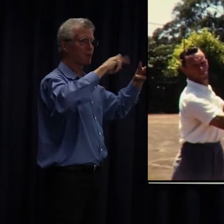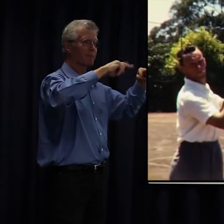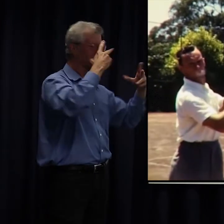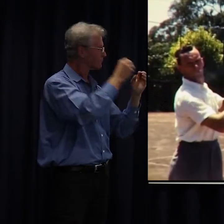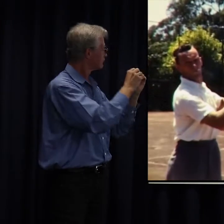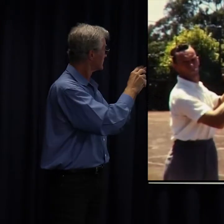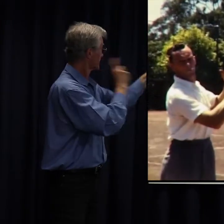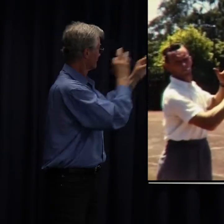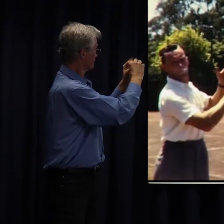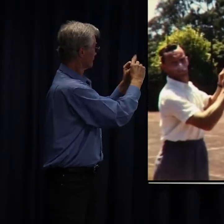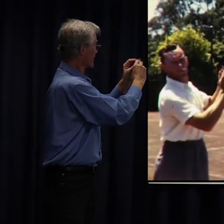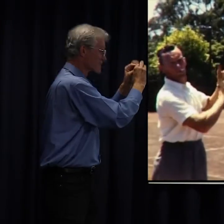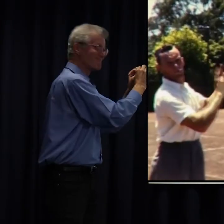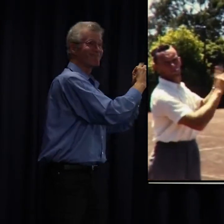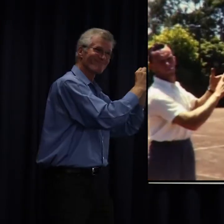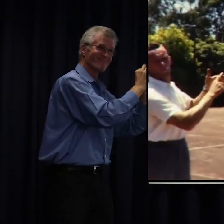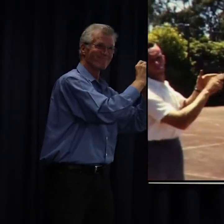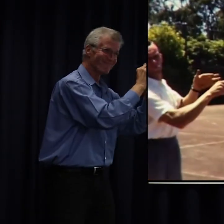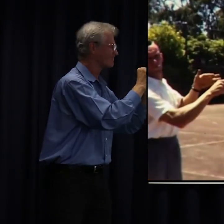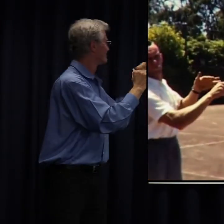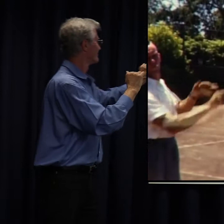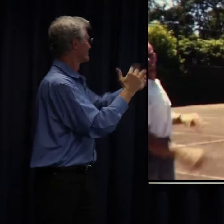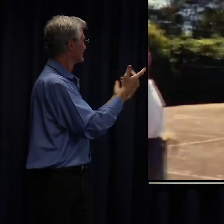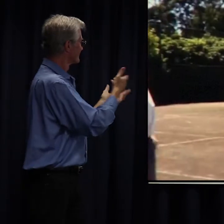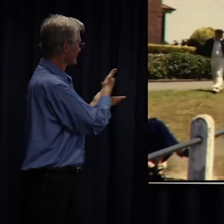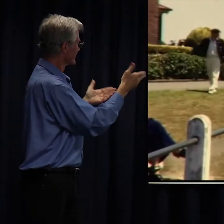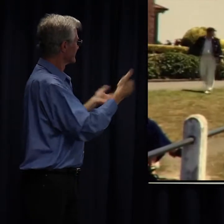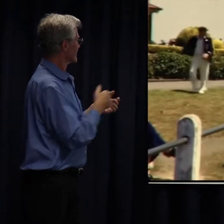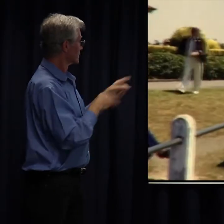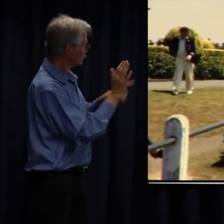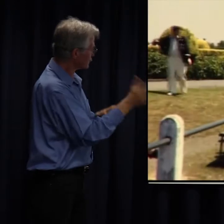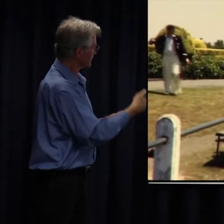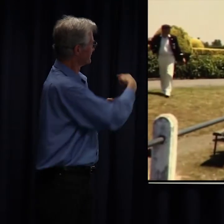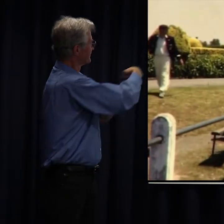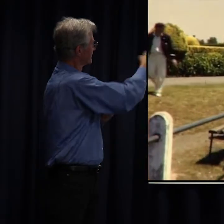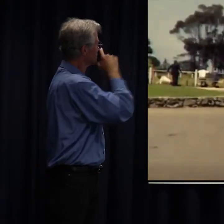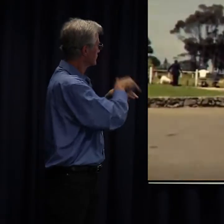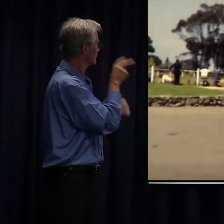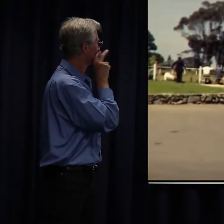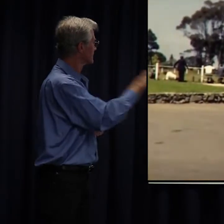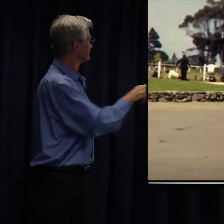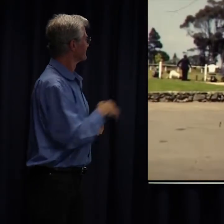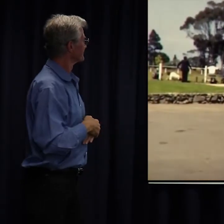again. Here we've got the doubles game and the man is spelling out their names. Here we have the cricket